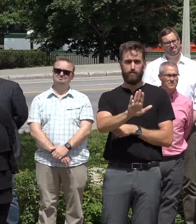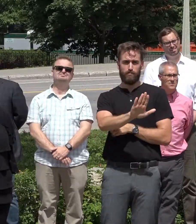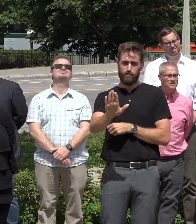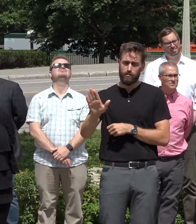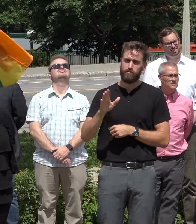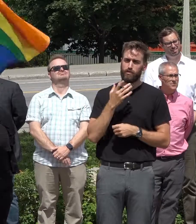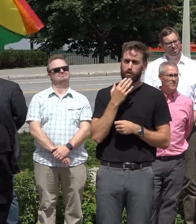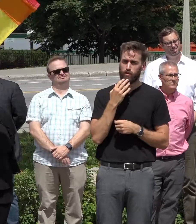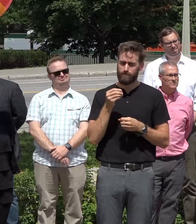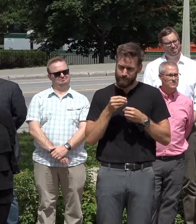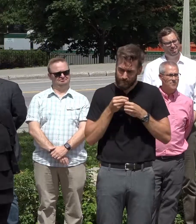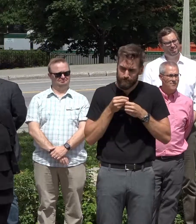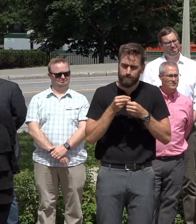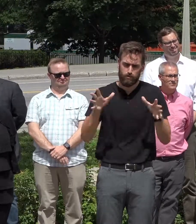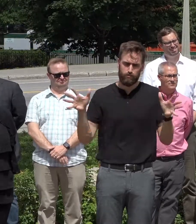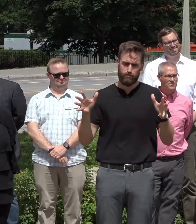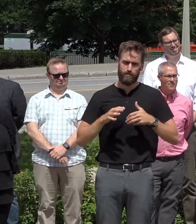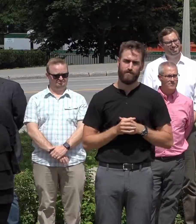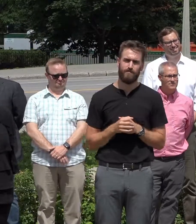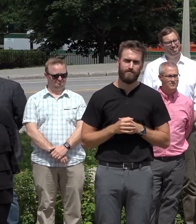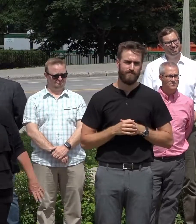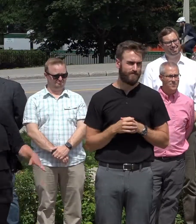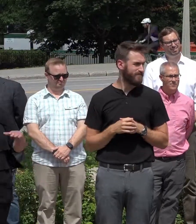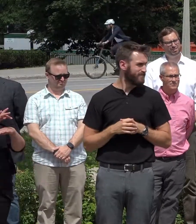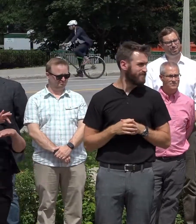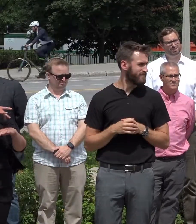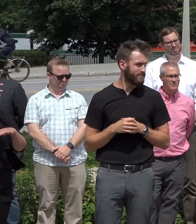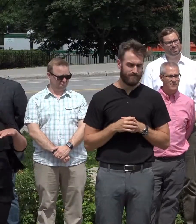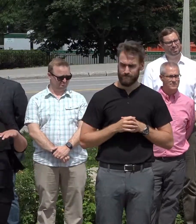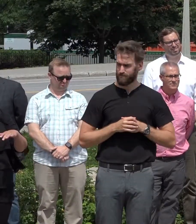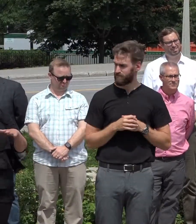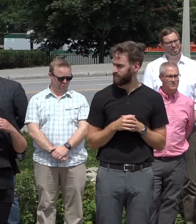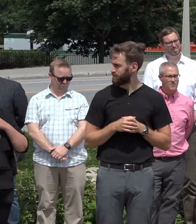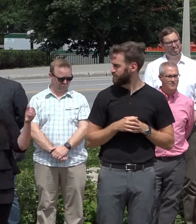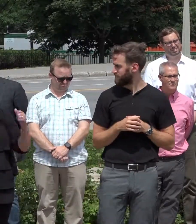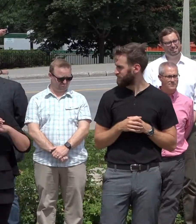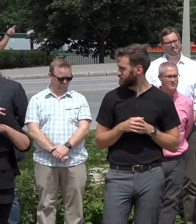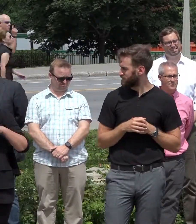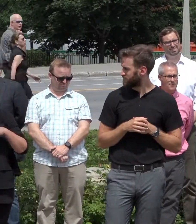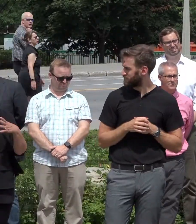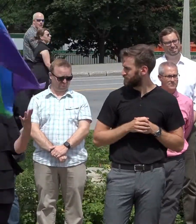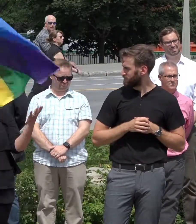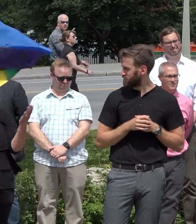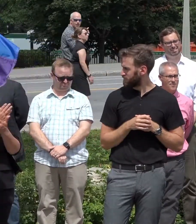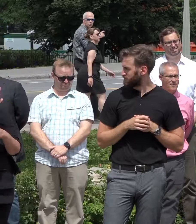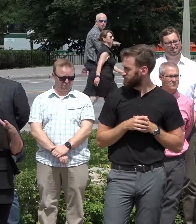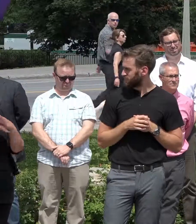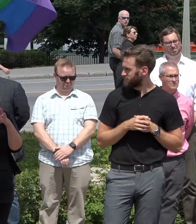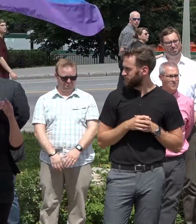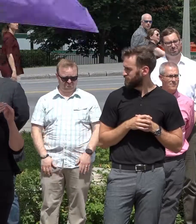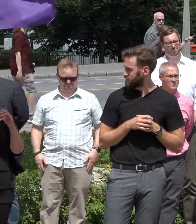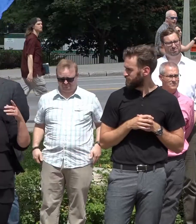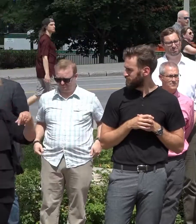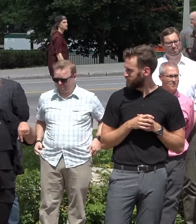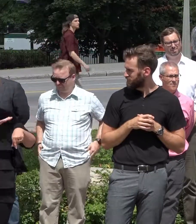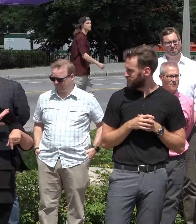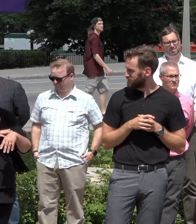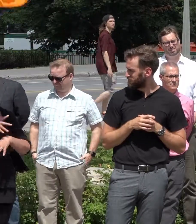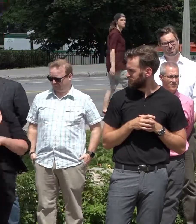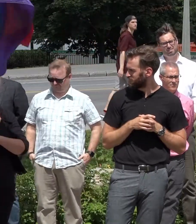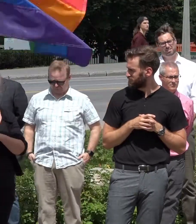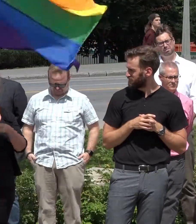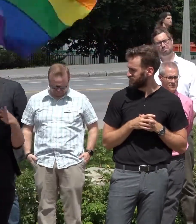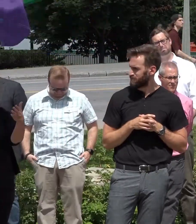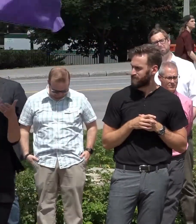through. Brillant. Parce que comme on a intolérance dans notre ville ici, je suis agréable